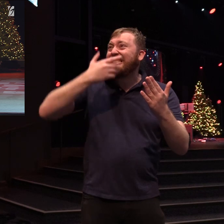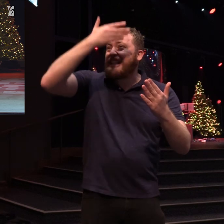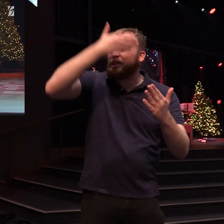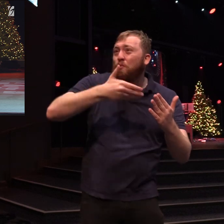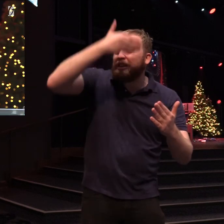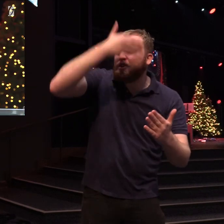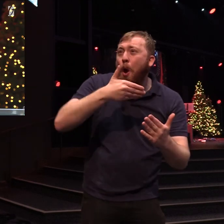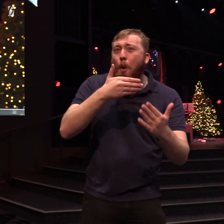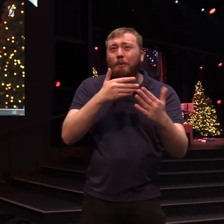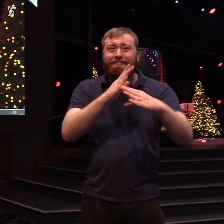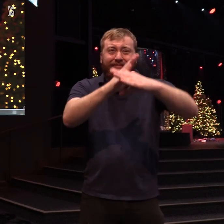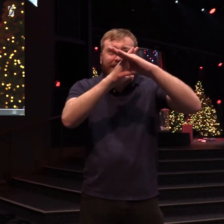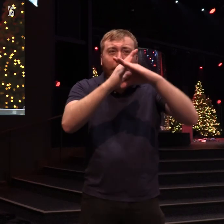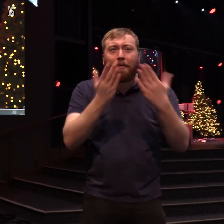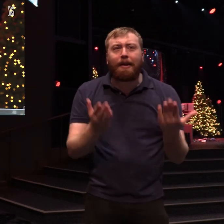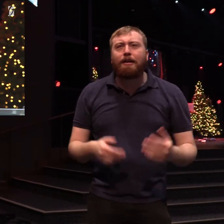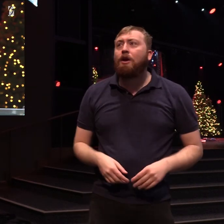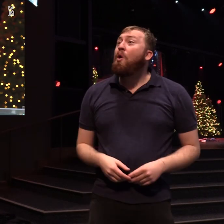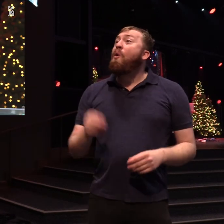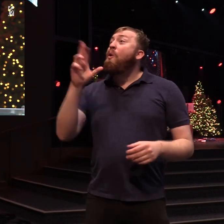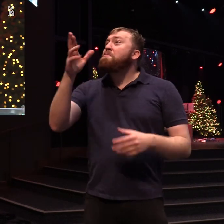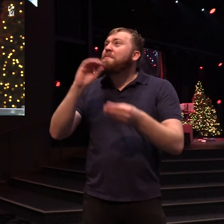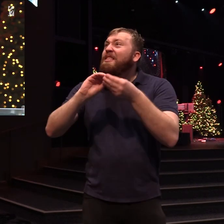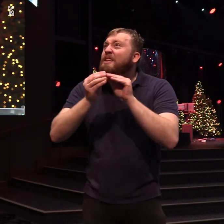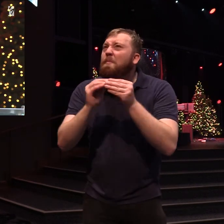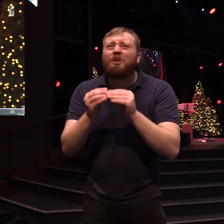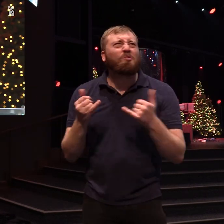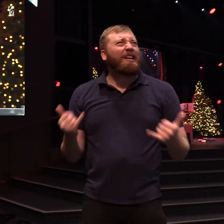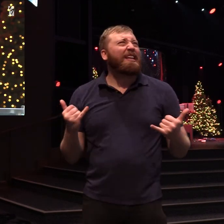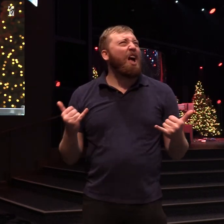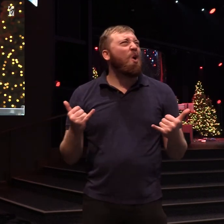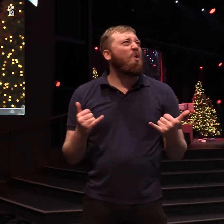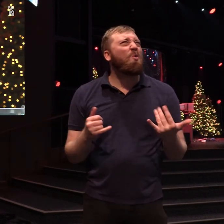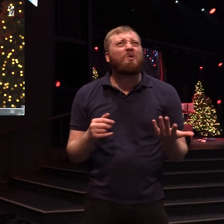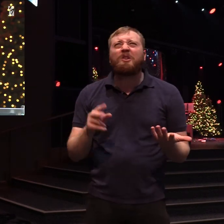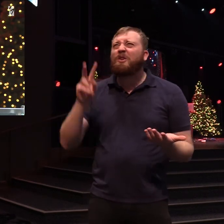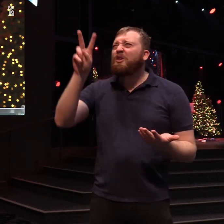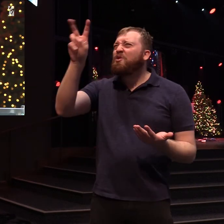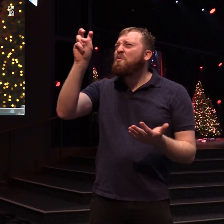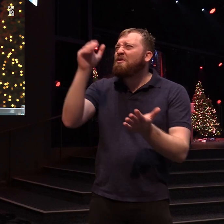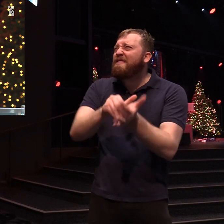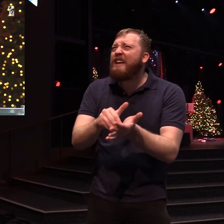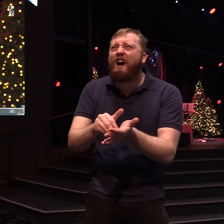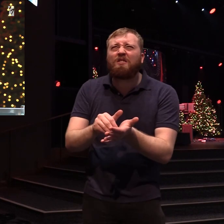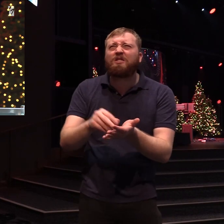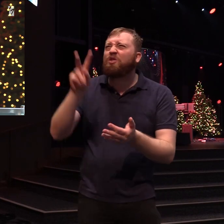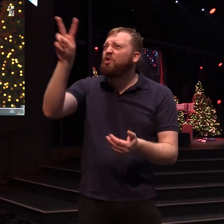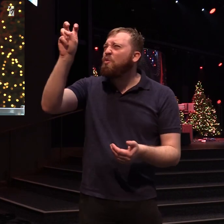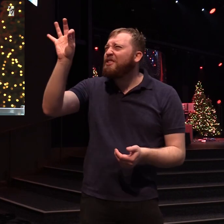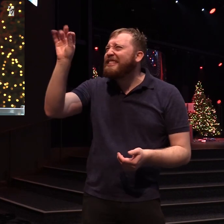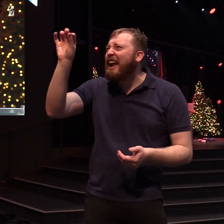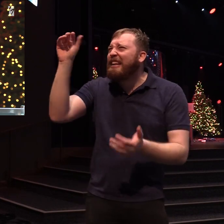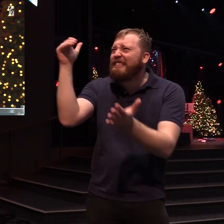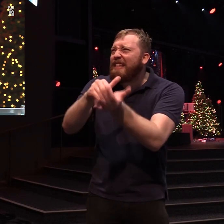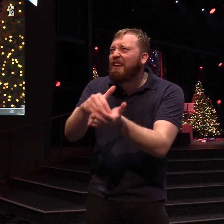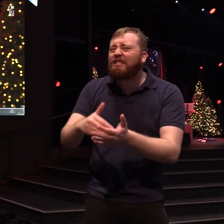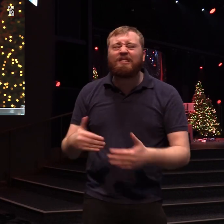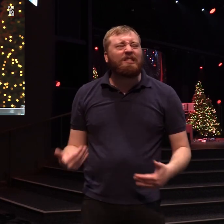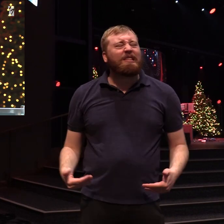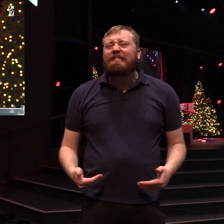Over 280,000 dead down, 290. How many people have been affected by